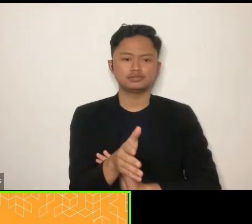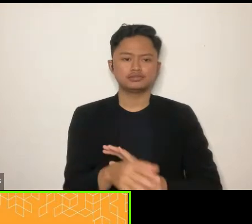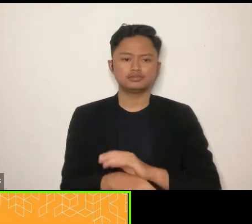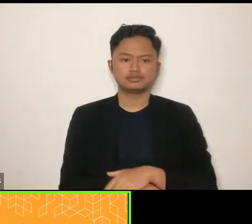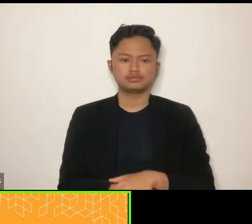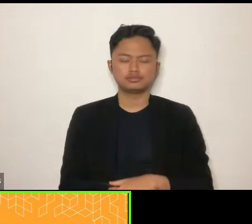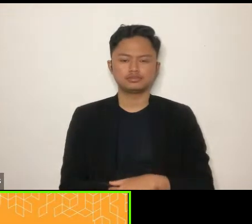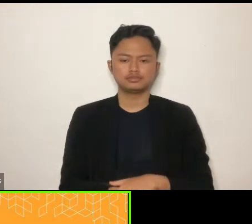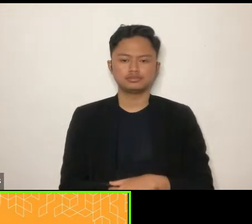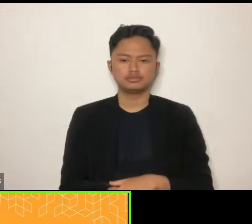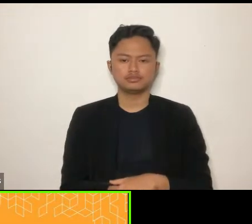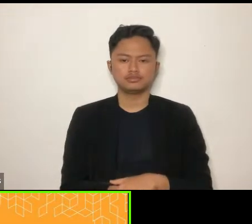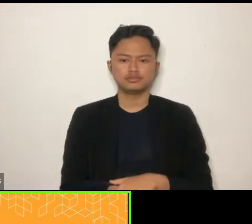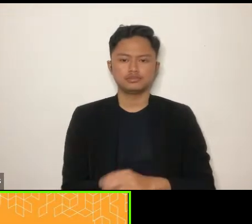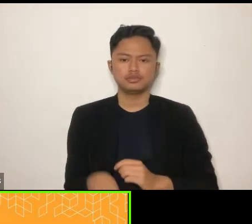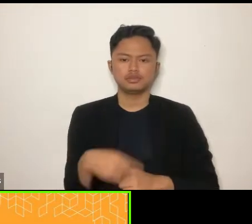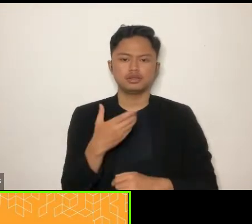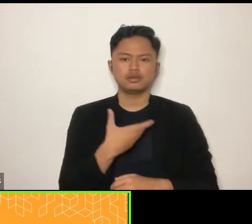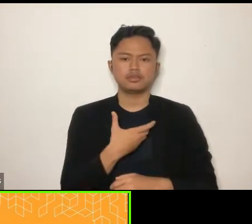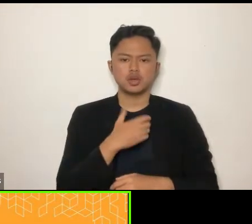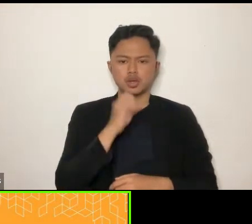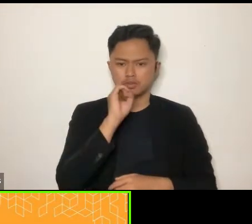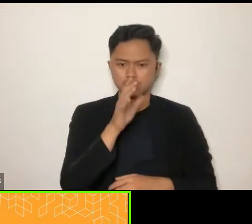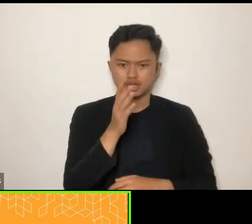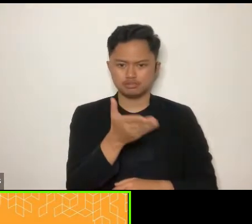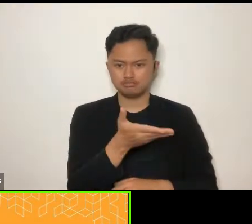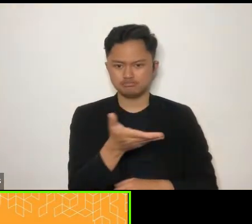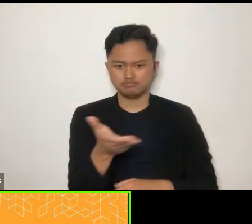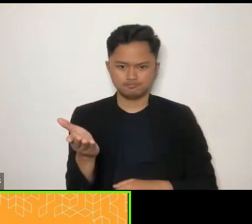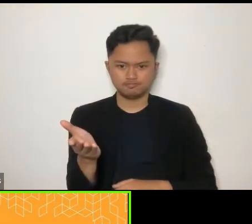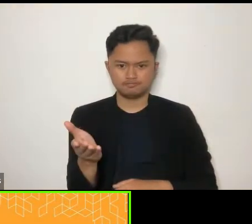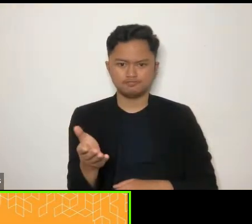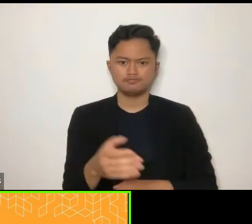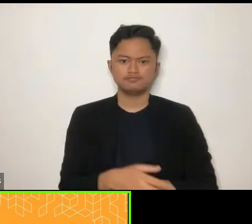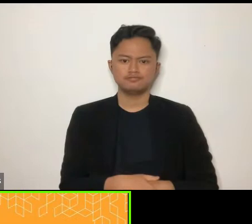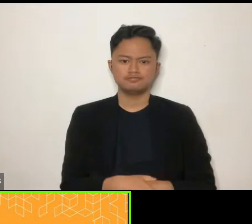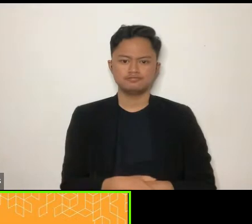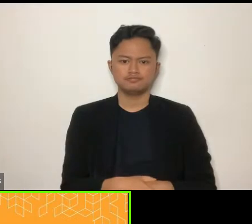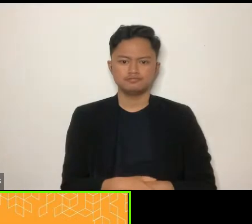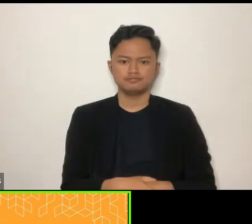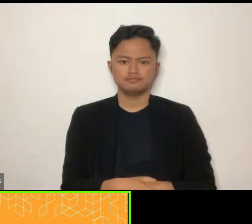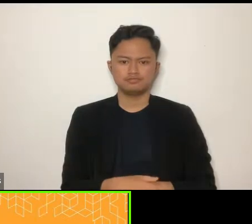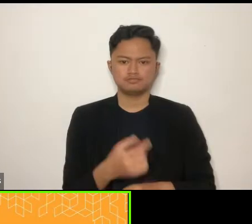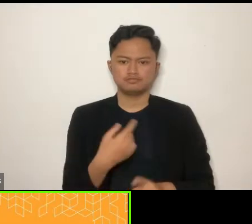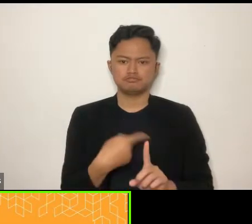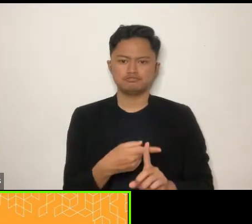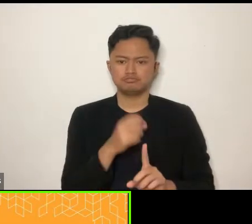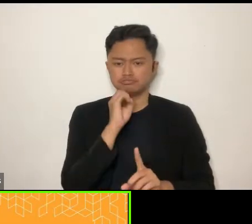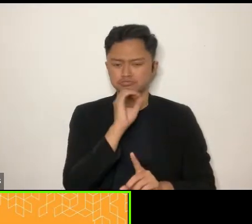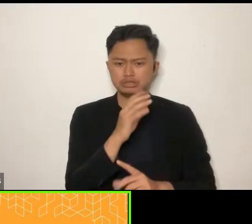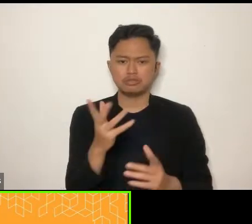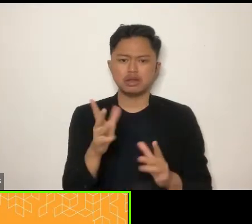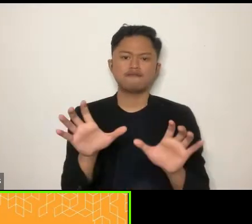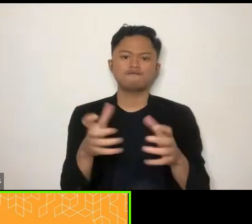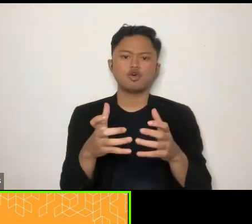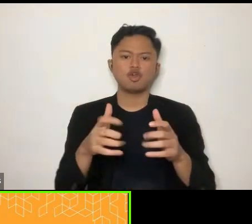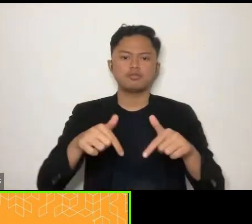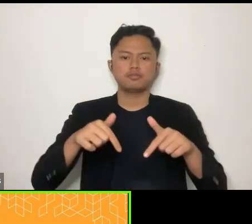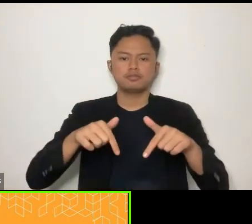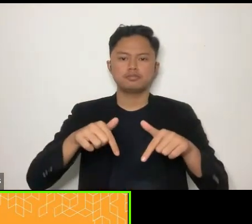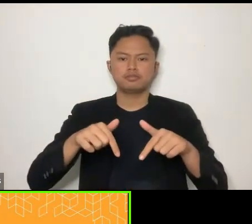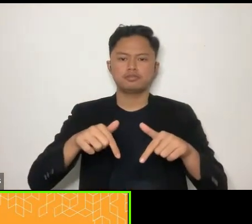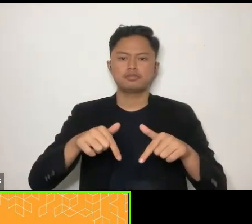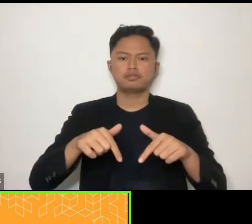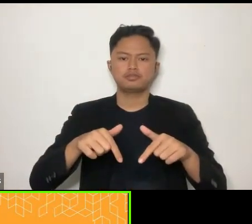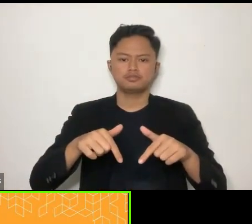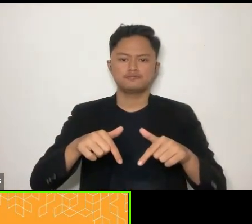we want to tell, and also in this forum, that humanitarian crisis